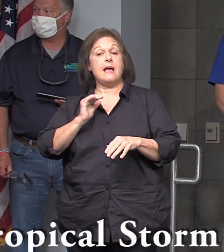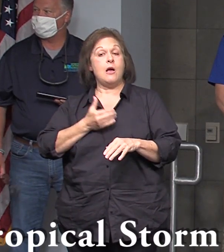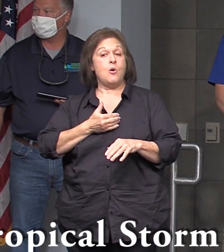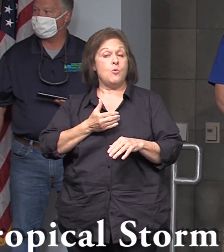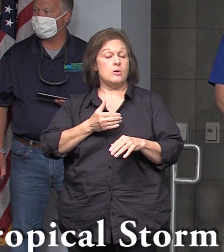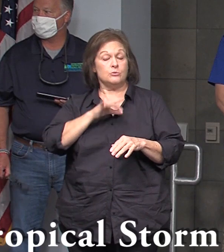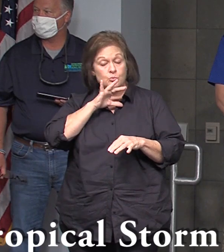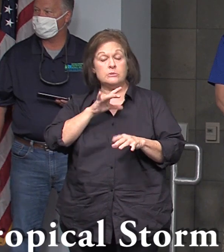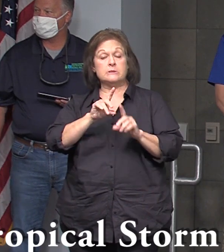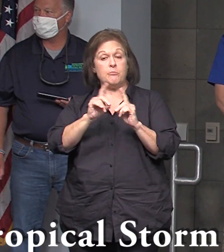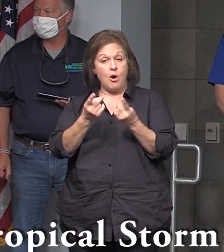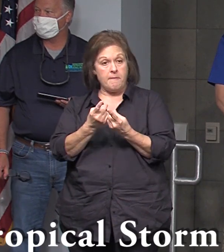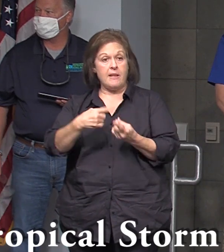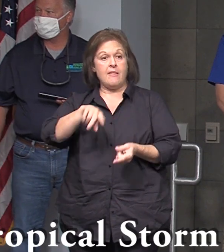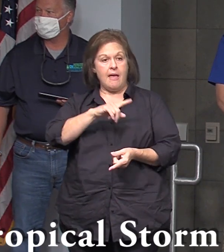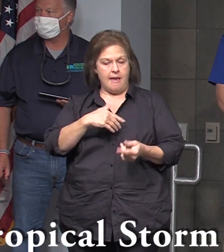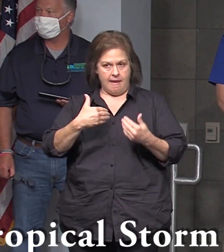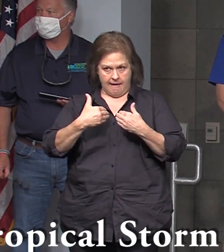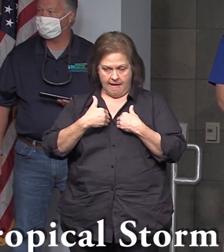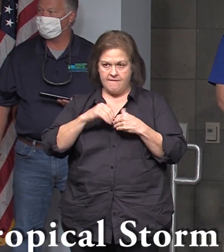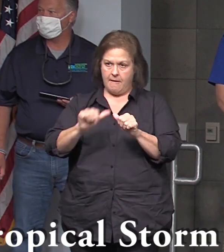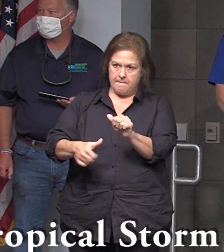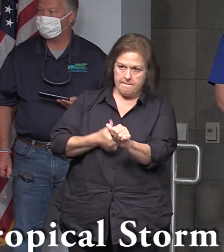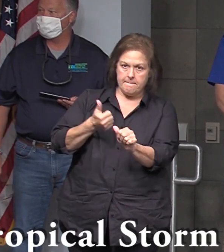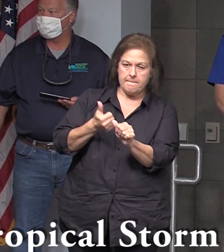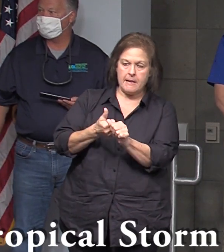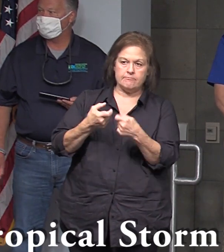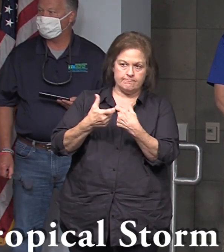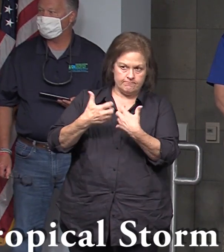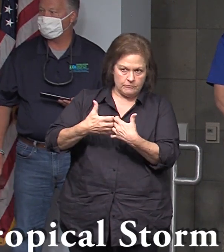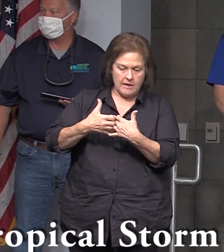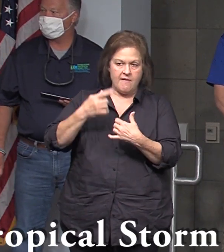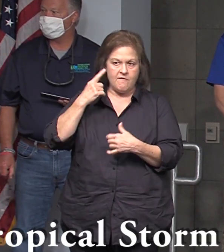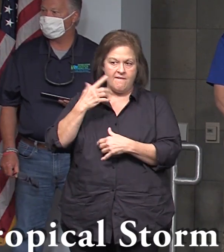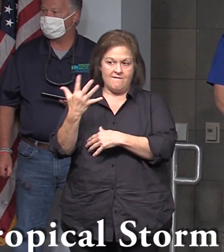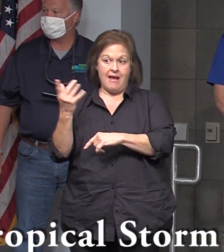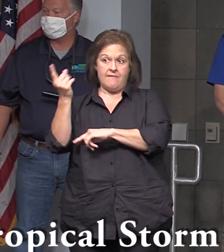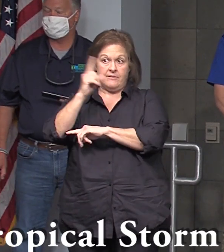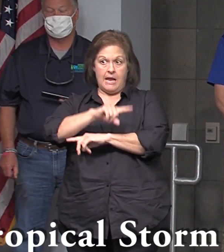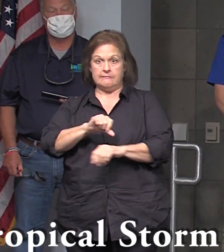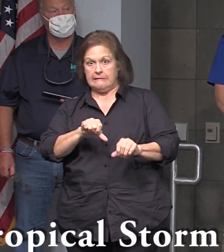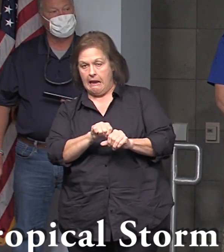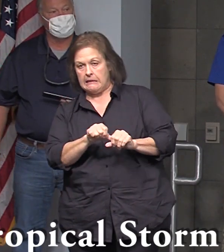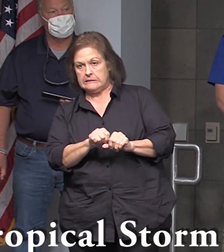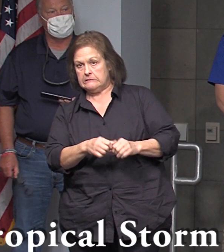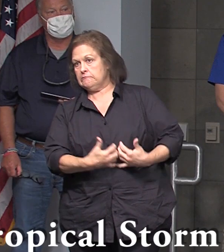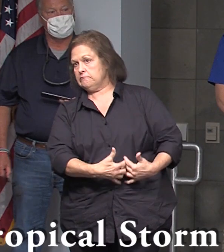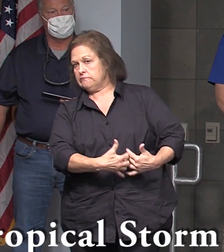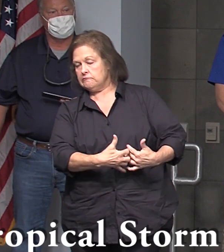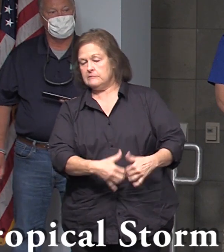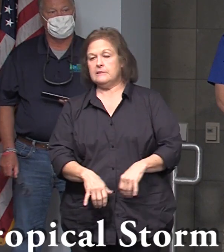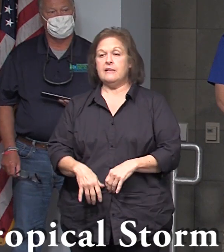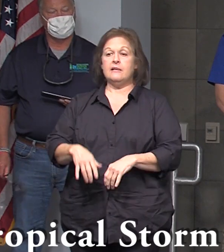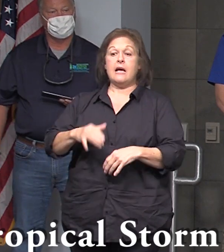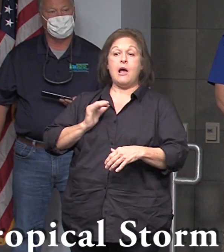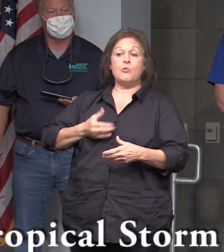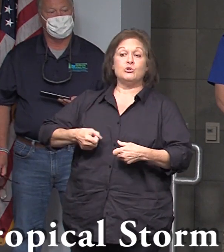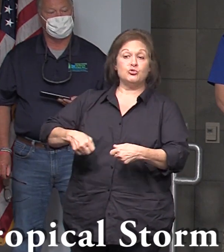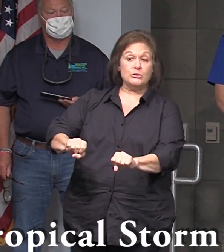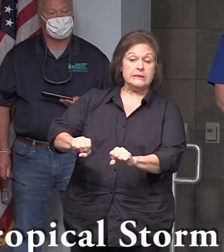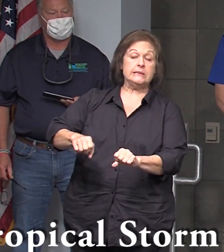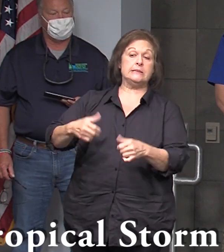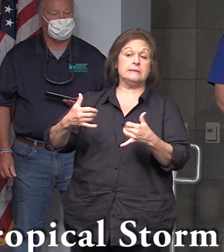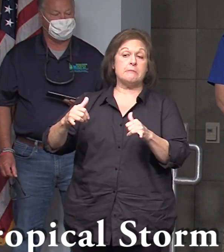has similar facilities. They have the backup generators as well with that five-day supply of fuel. Our streets and parkways departments